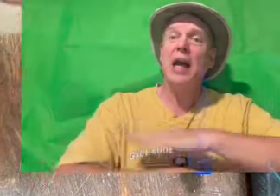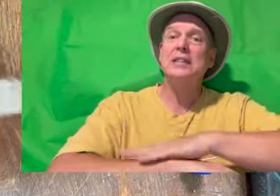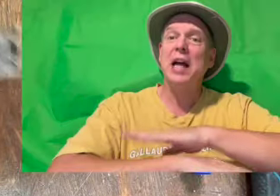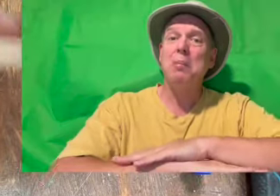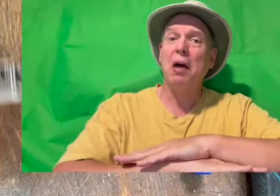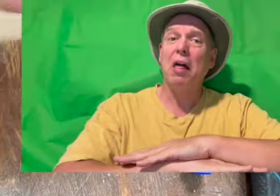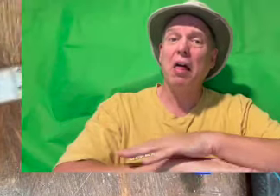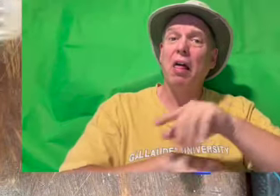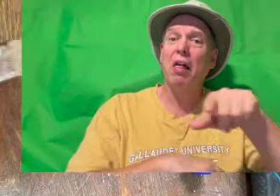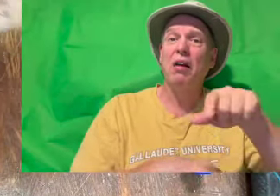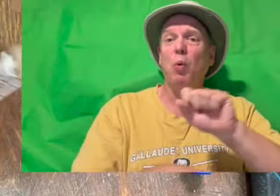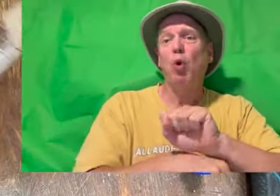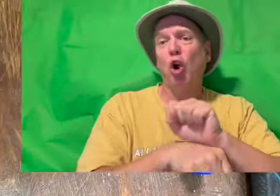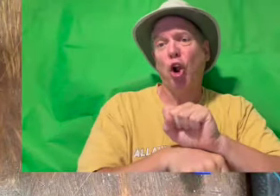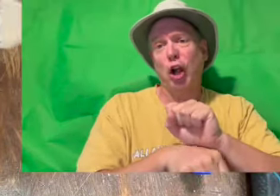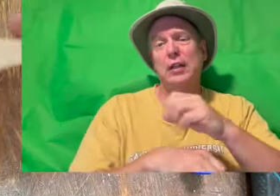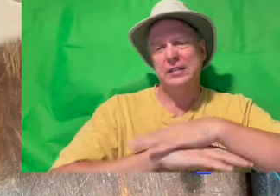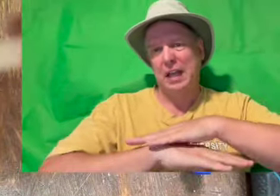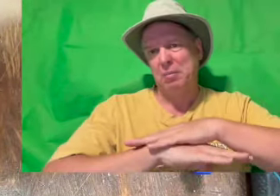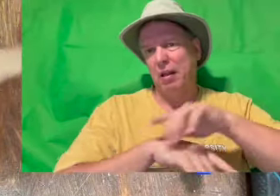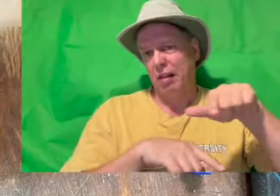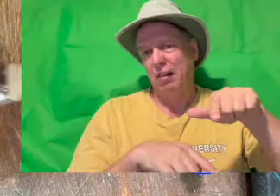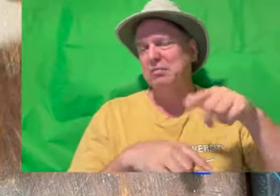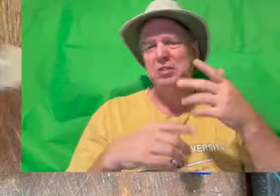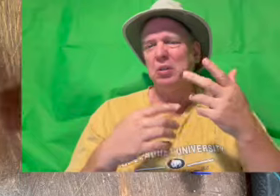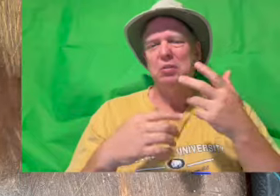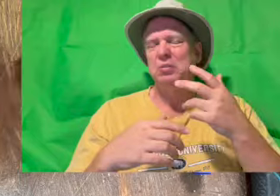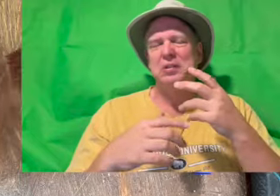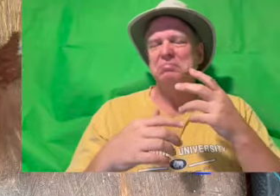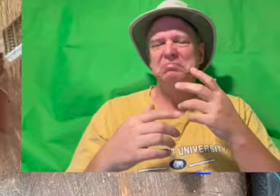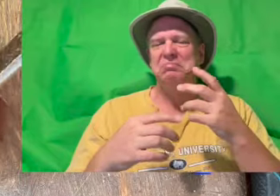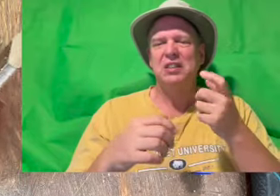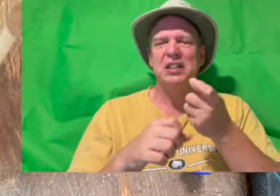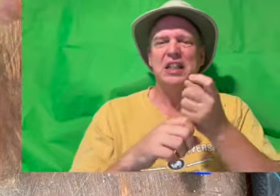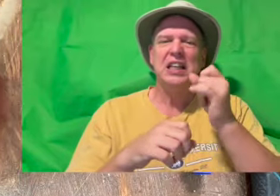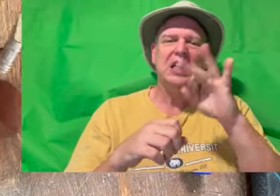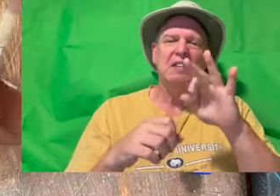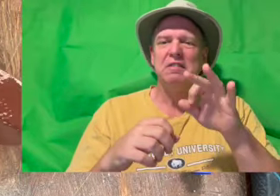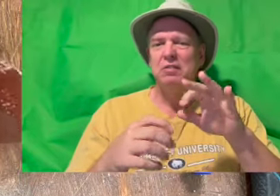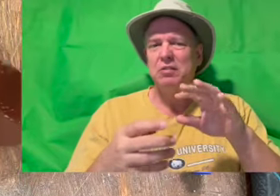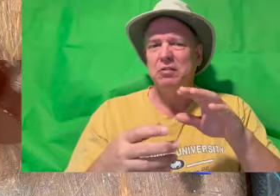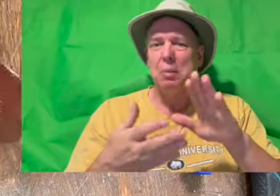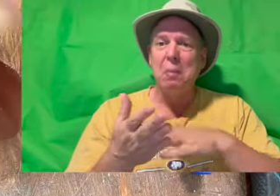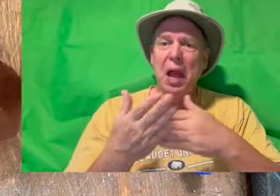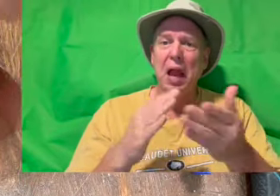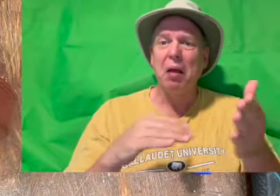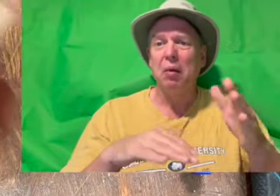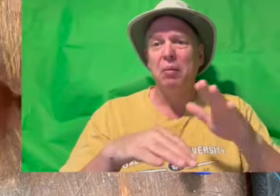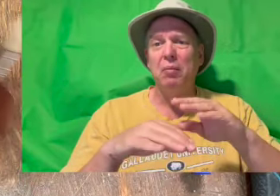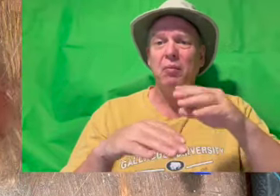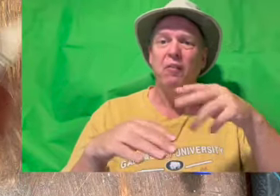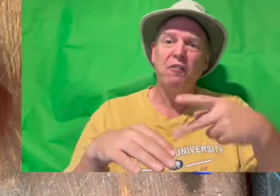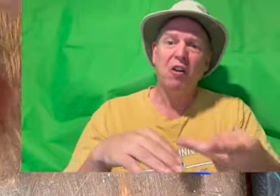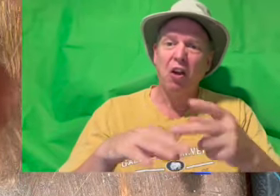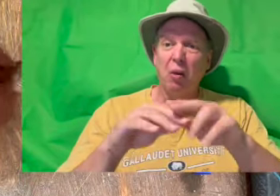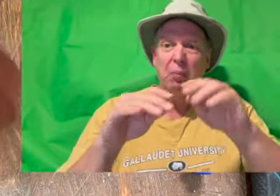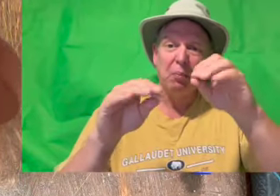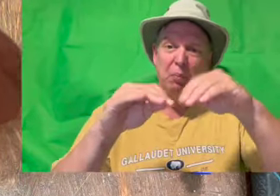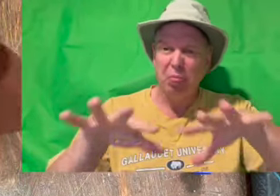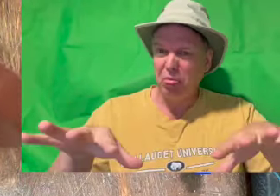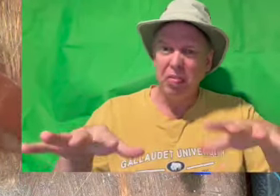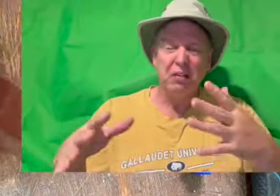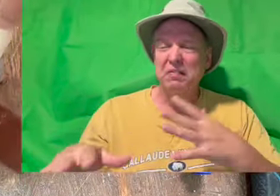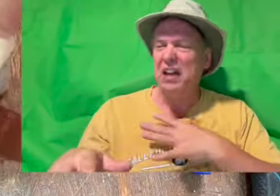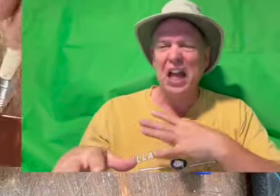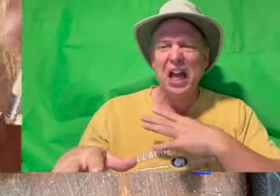This is a work table, so I don't mind if I get paint on my work table because I can just wipe it right off